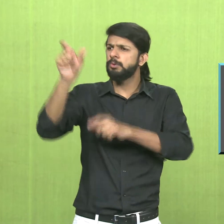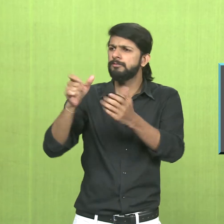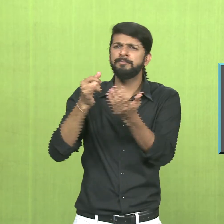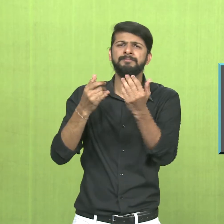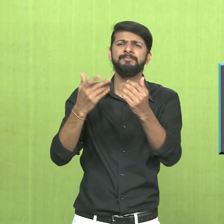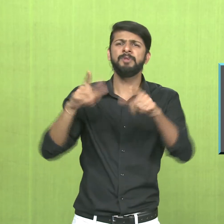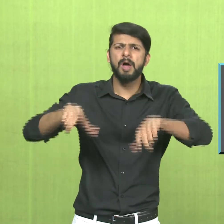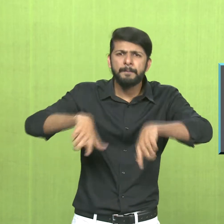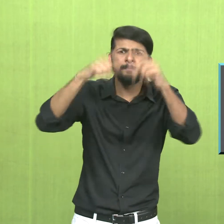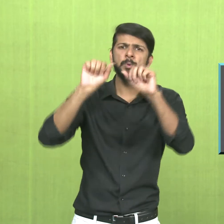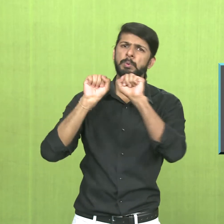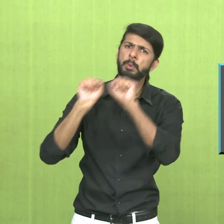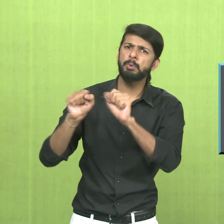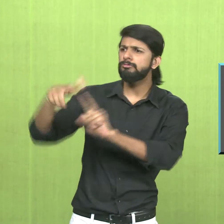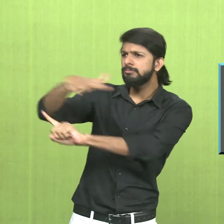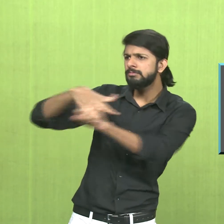this work, the girl